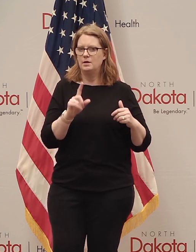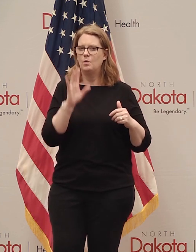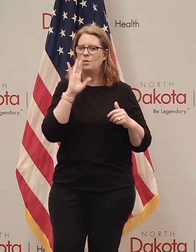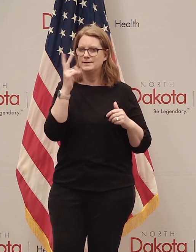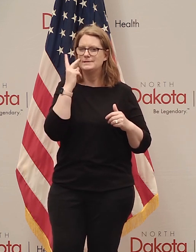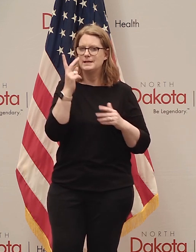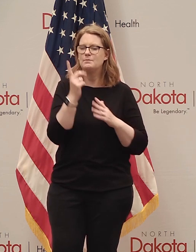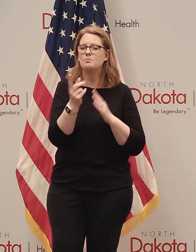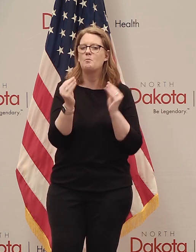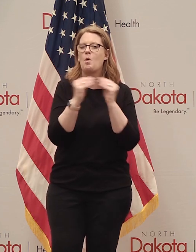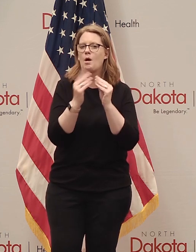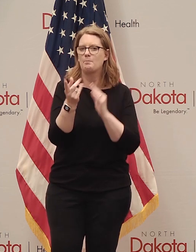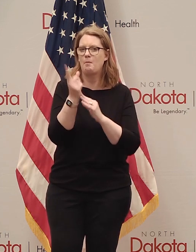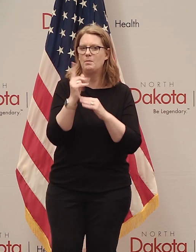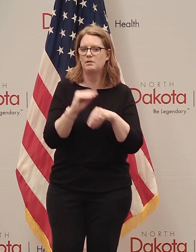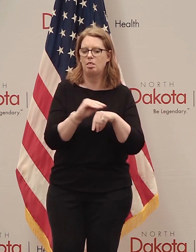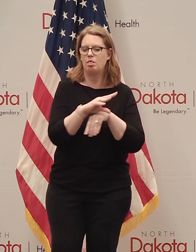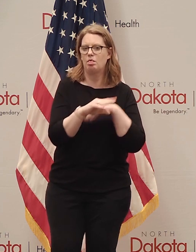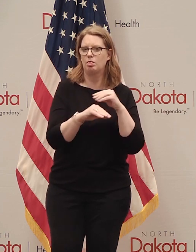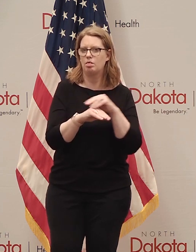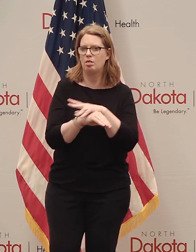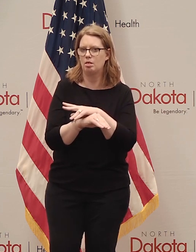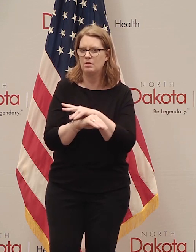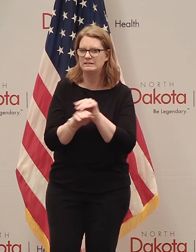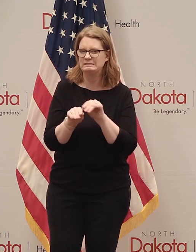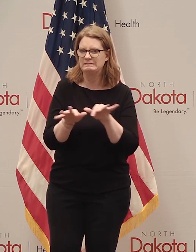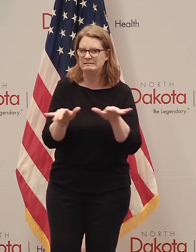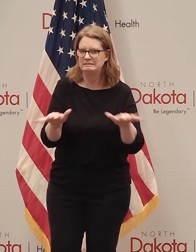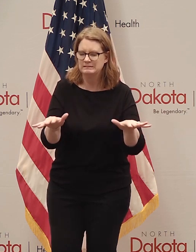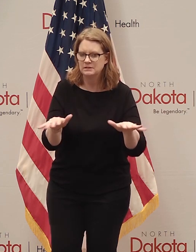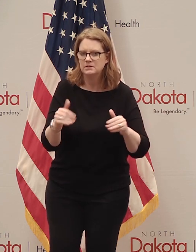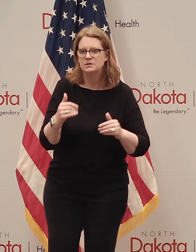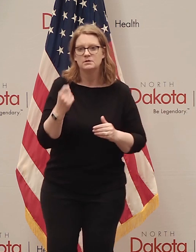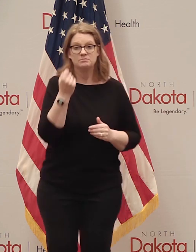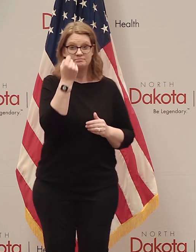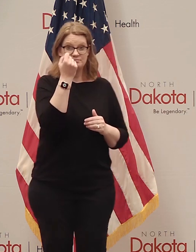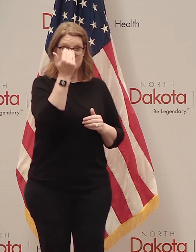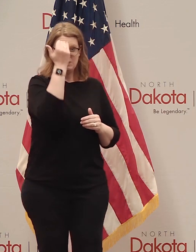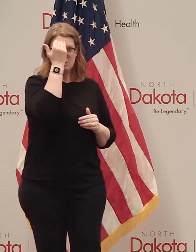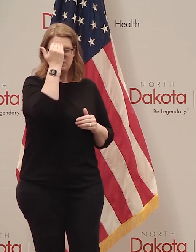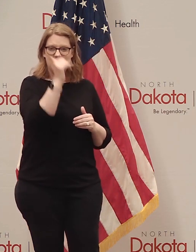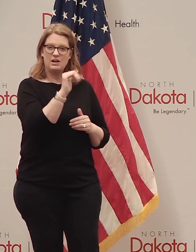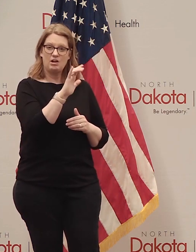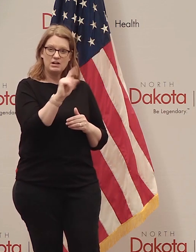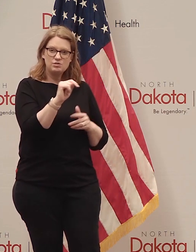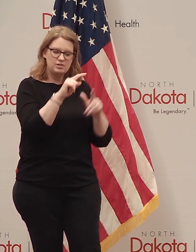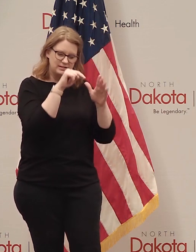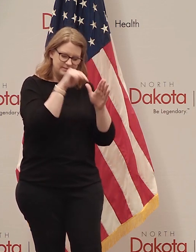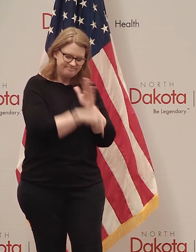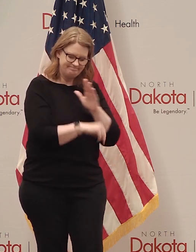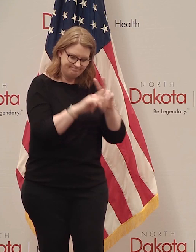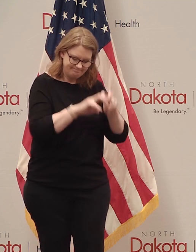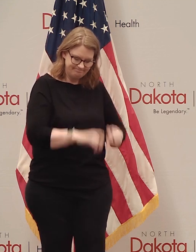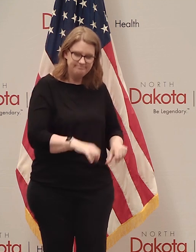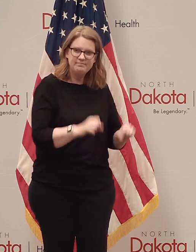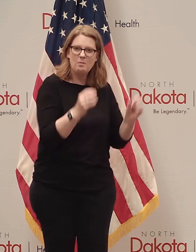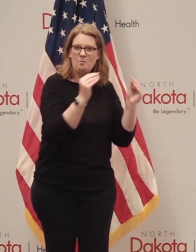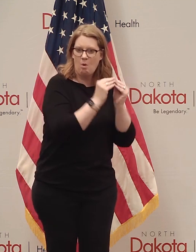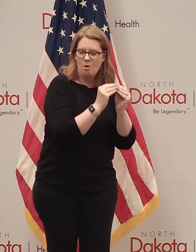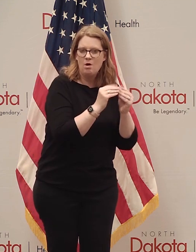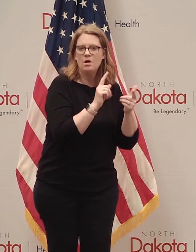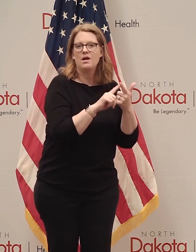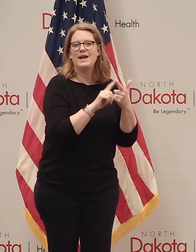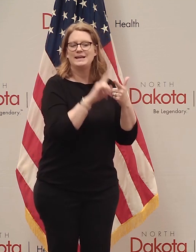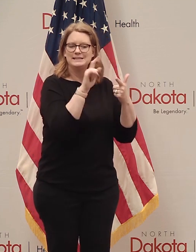more transmissible moments. We also knew that as we got our testing capacity up and our contact tracing capability up and doing more